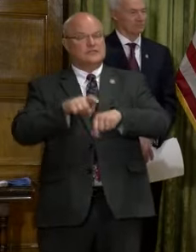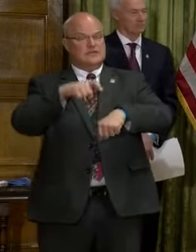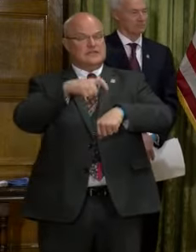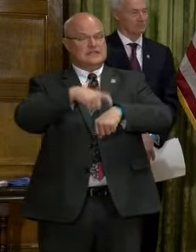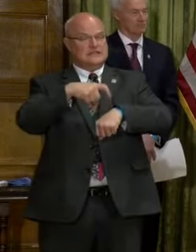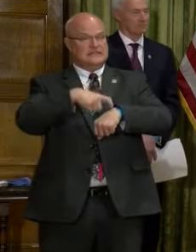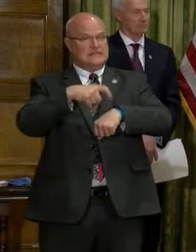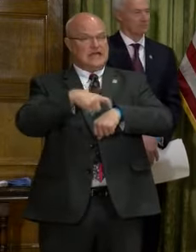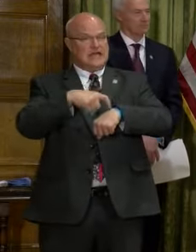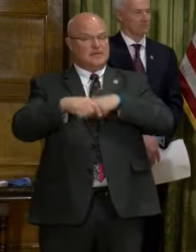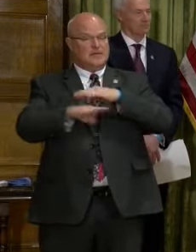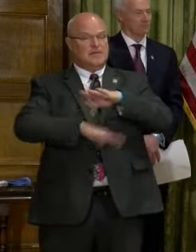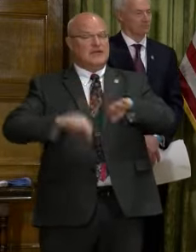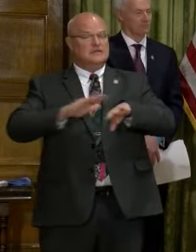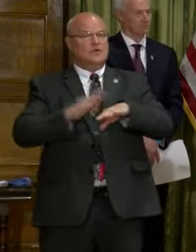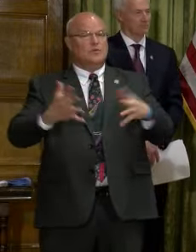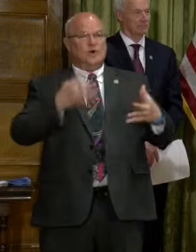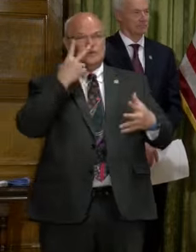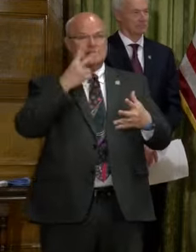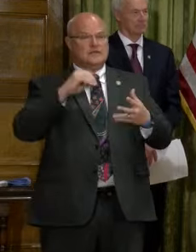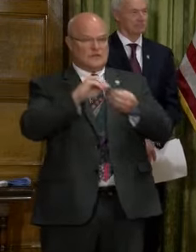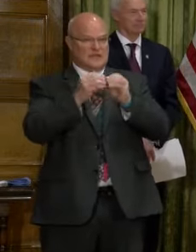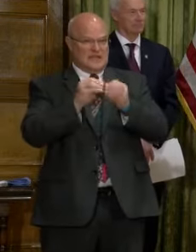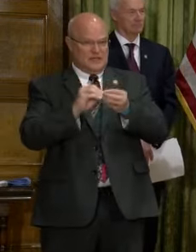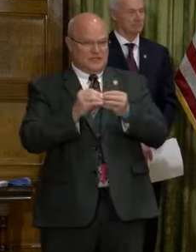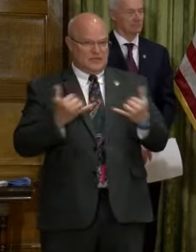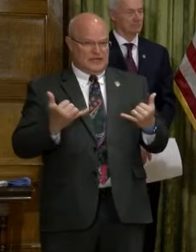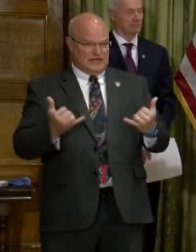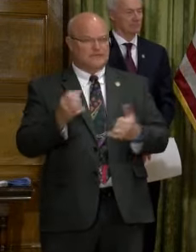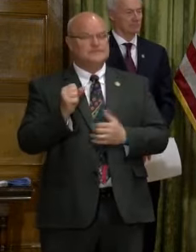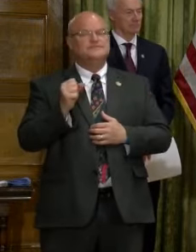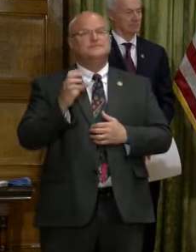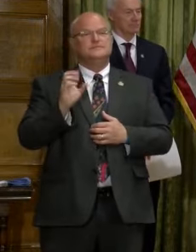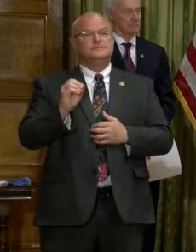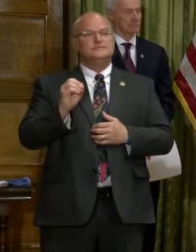timing will be based on what we're seeing with our numbers. So